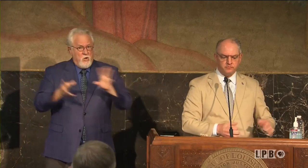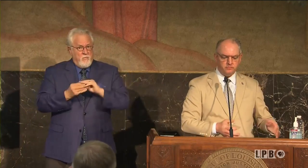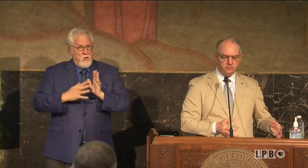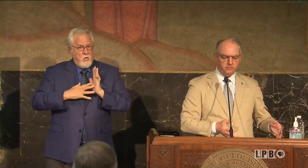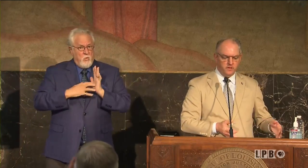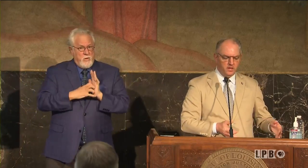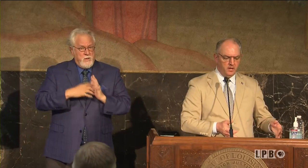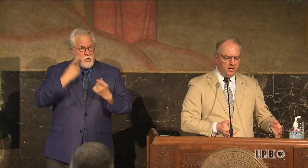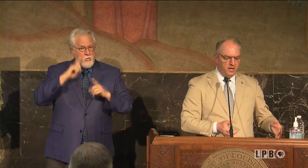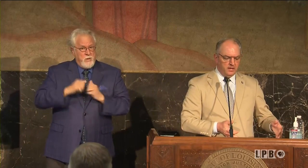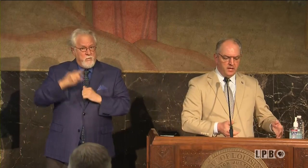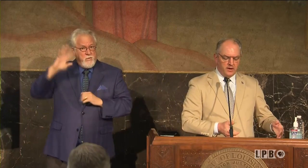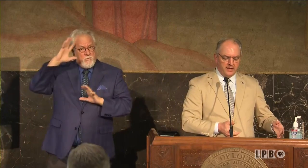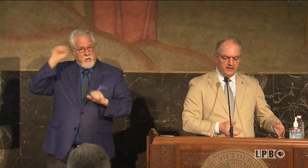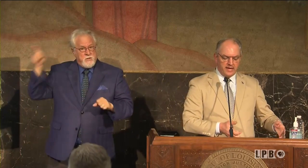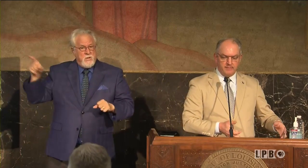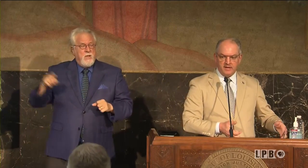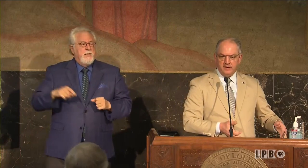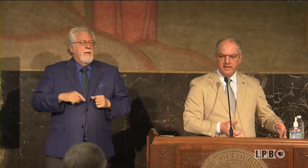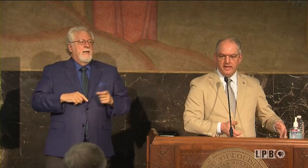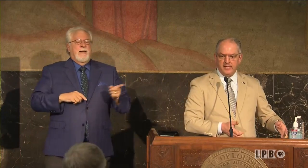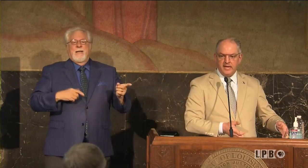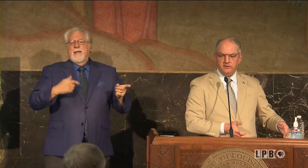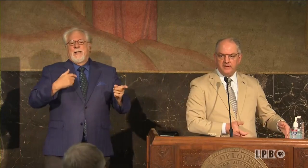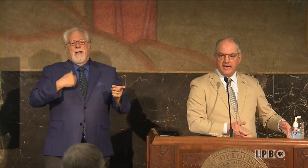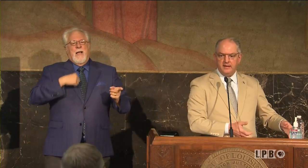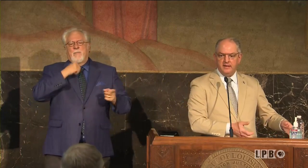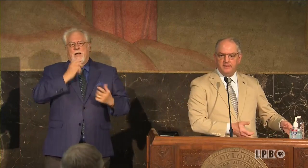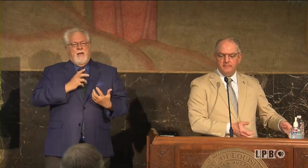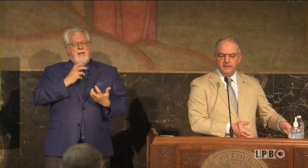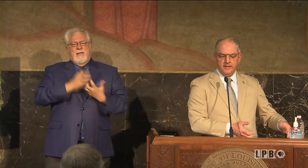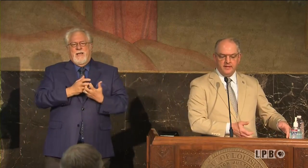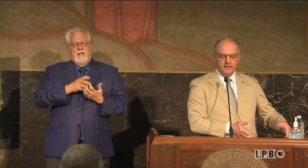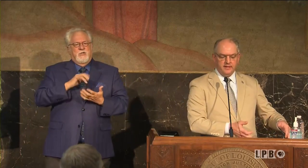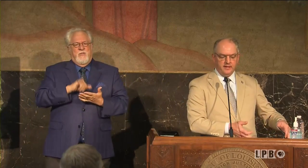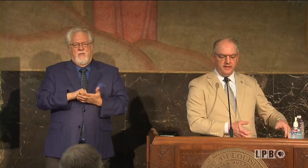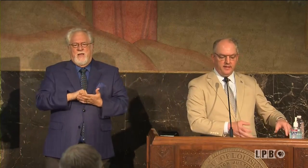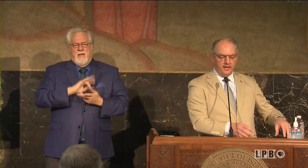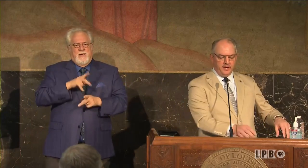Do you agree with the president's assessment? No, look, I'm not going to engage in that.